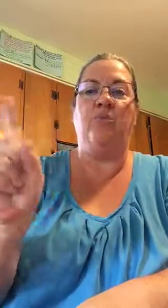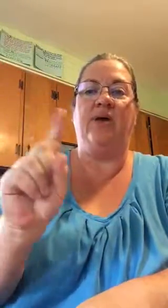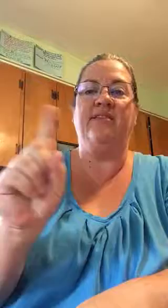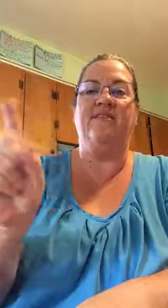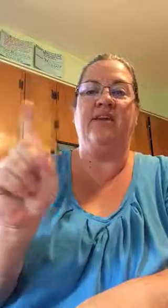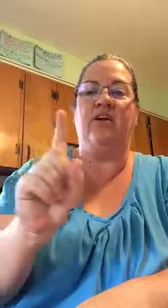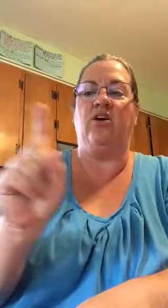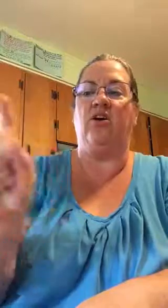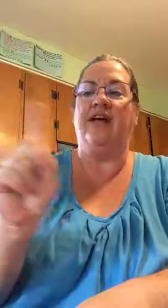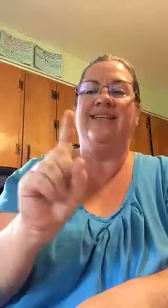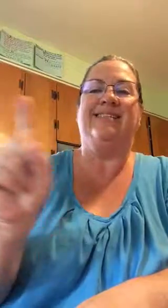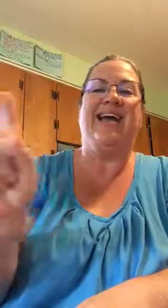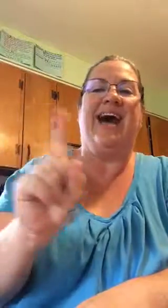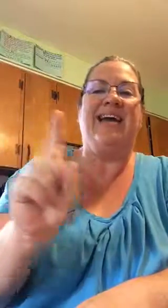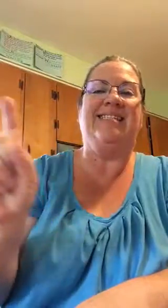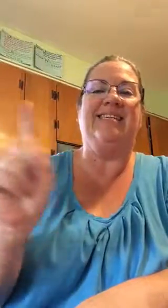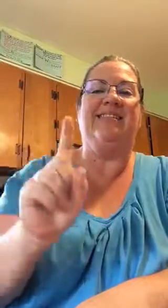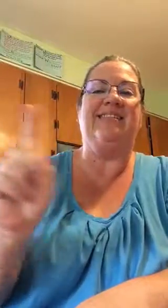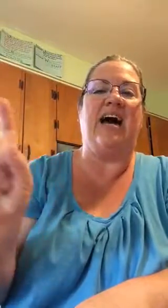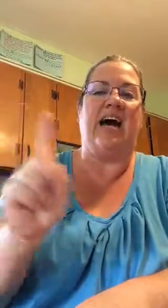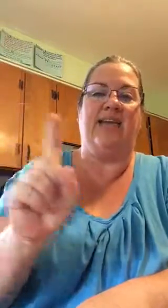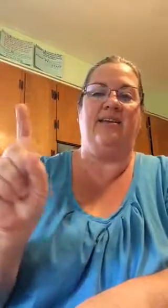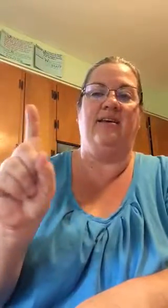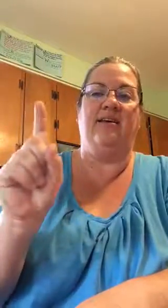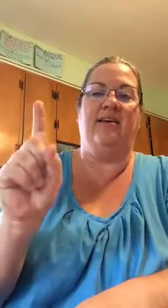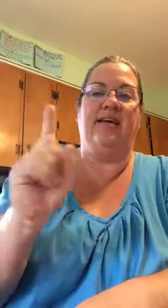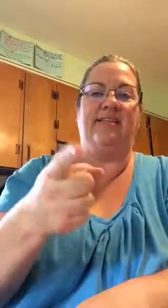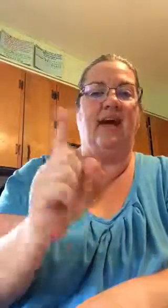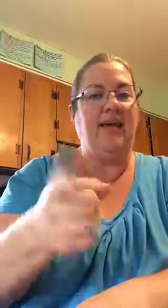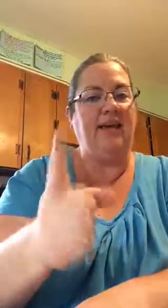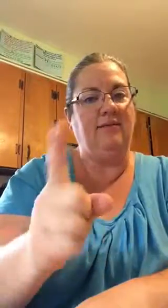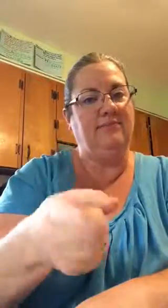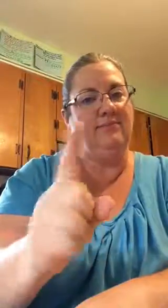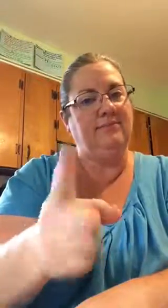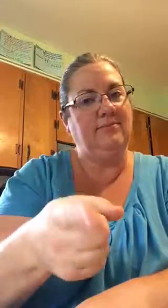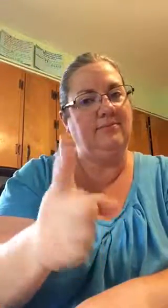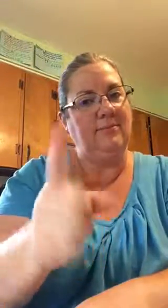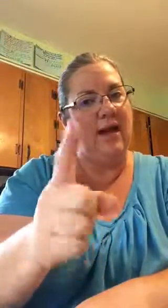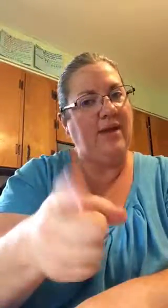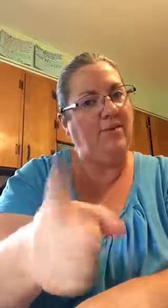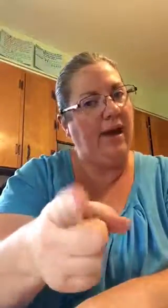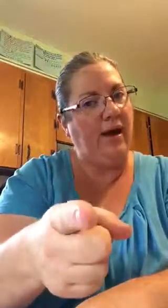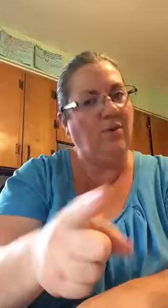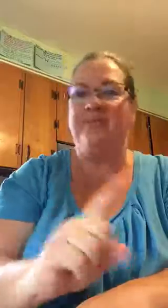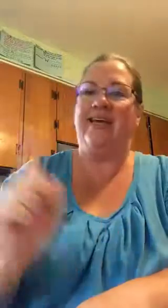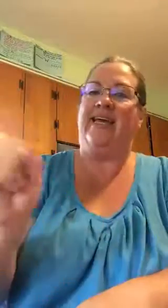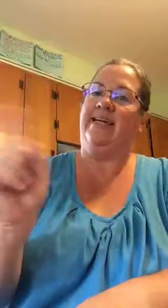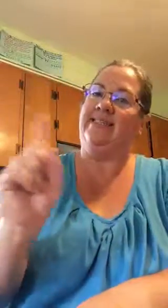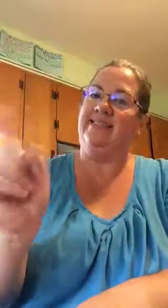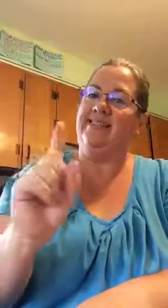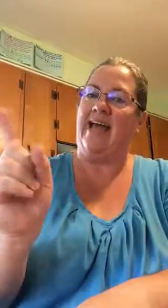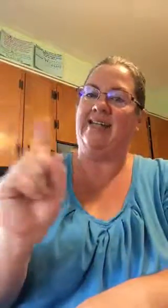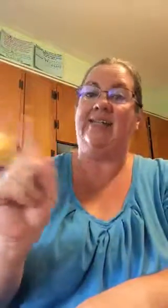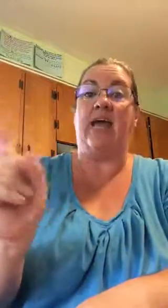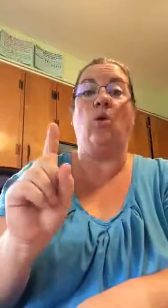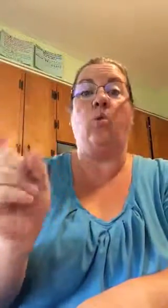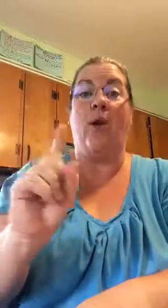bring the finger side to side. It's not like now. It's side to side.